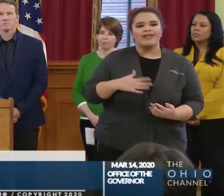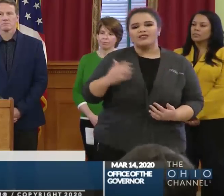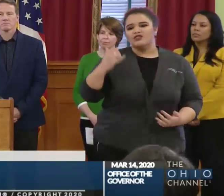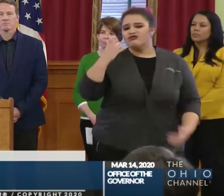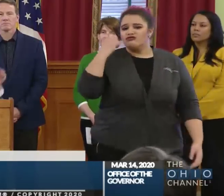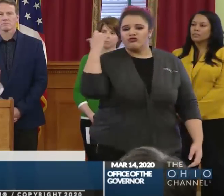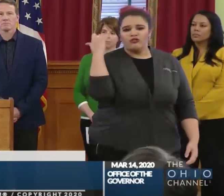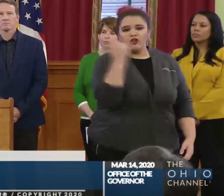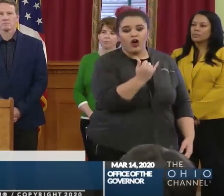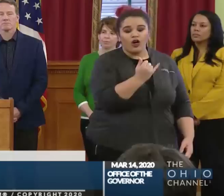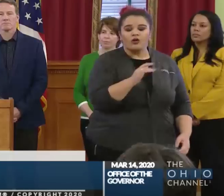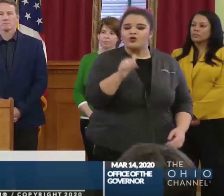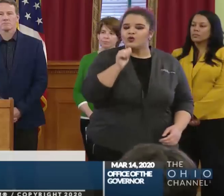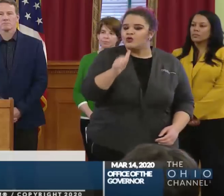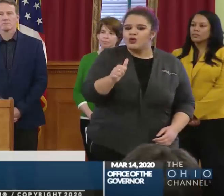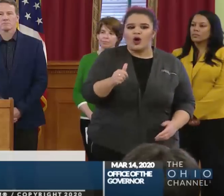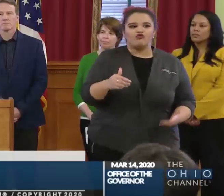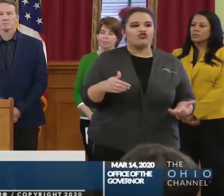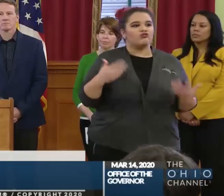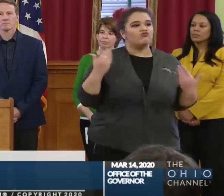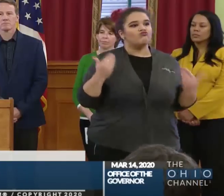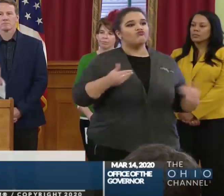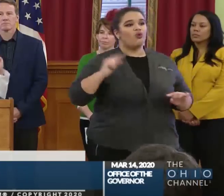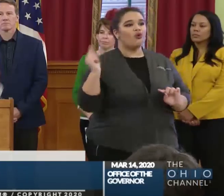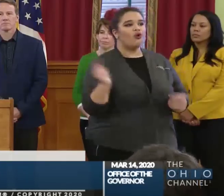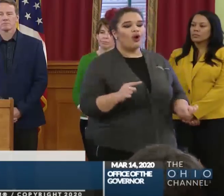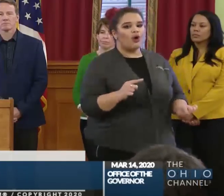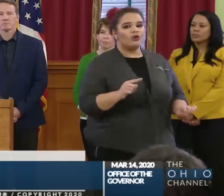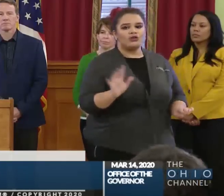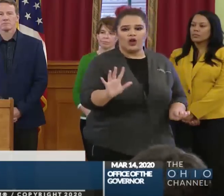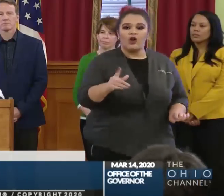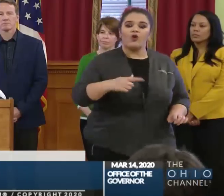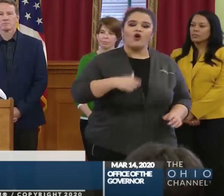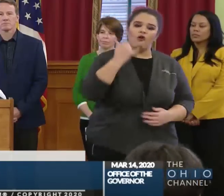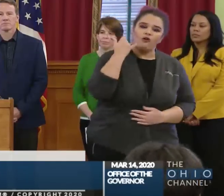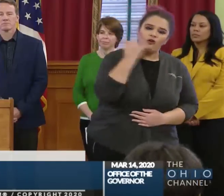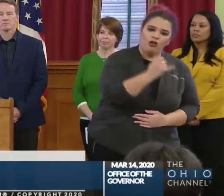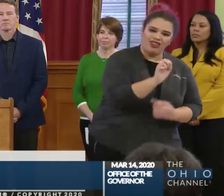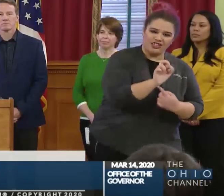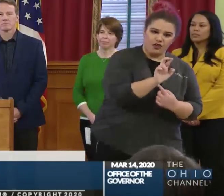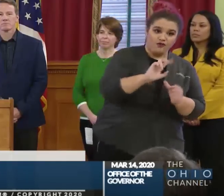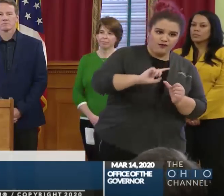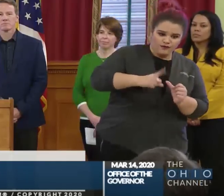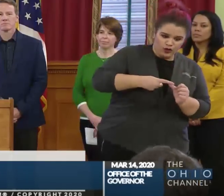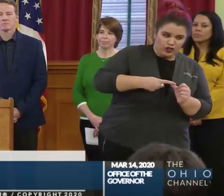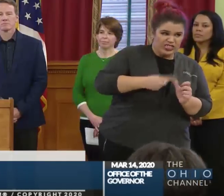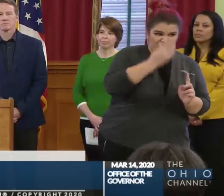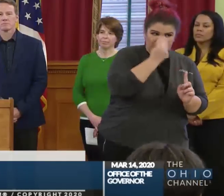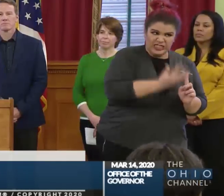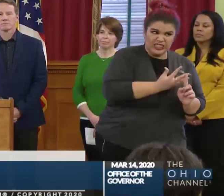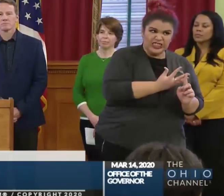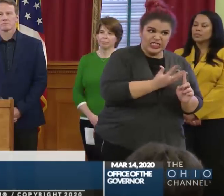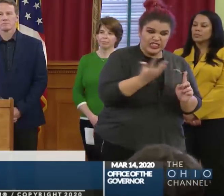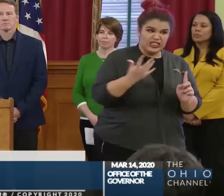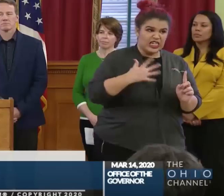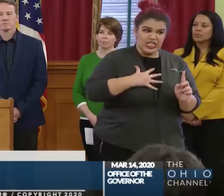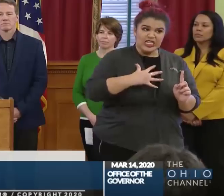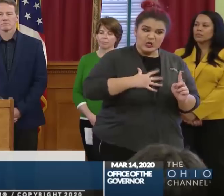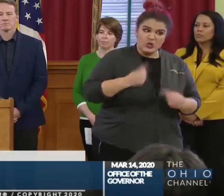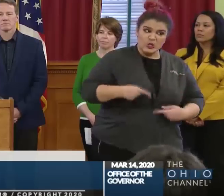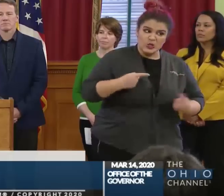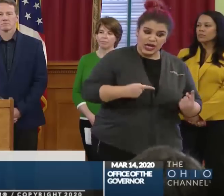Call ahead first so they know that you're suspected, and they'll whisk you into a room and close that door. And the healthcare providers will